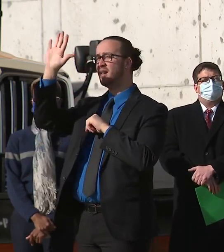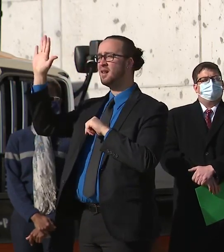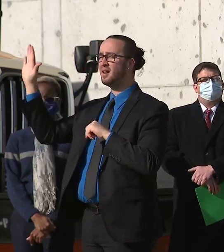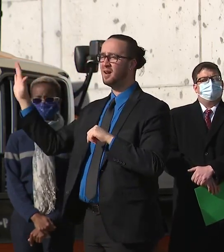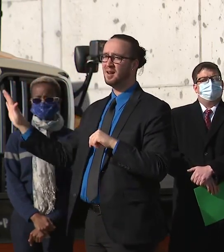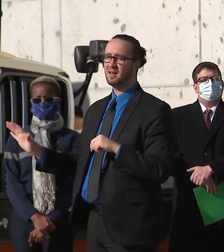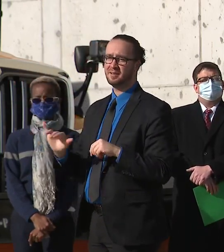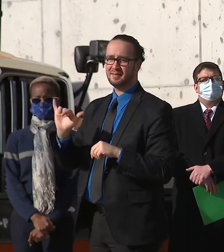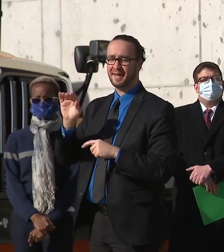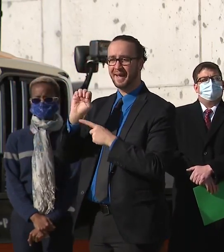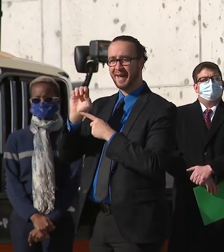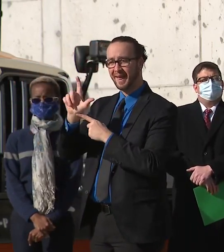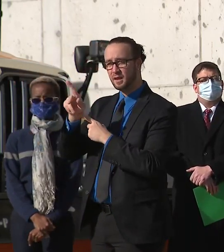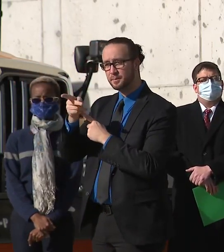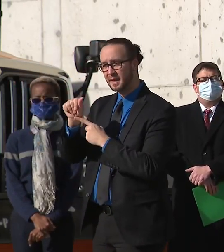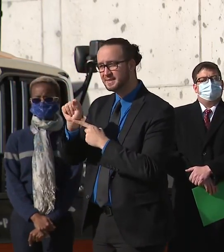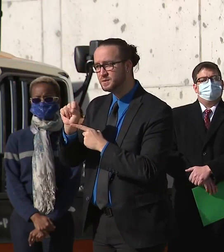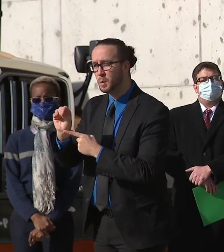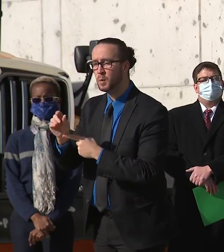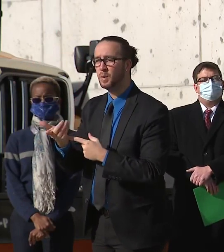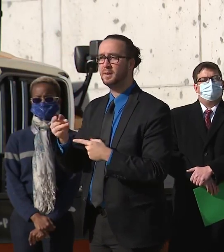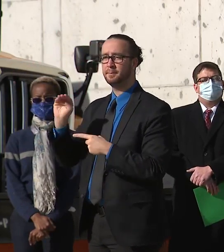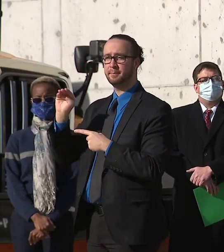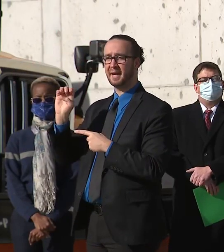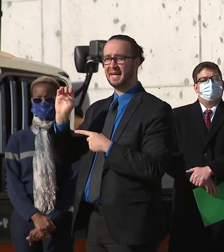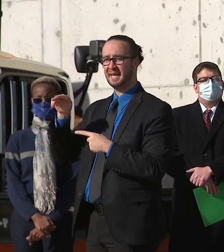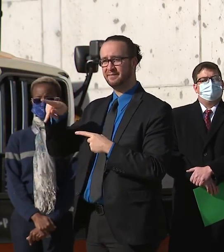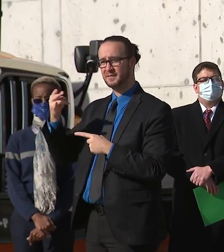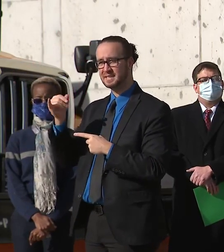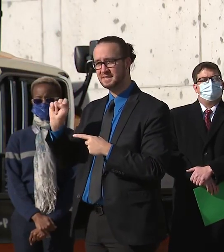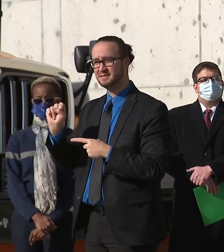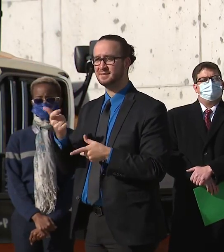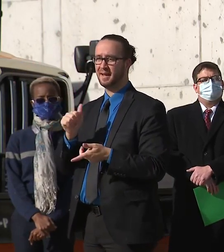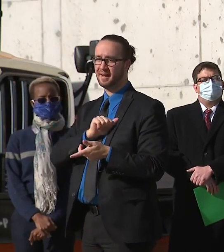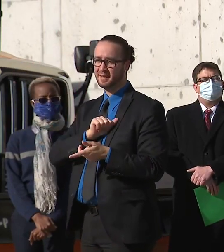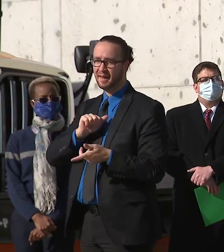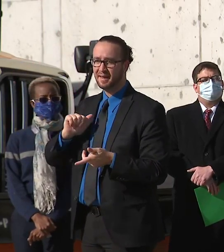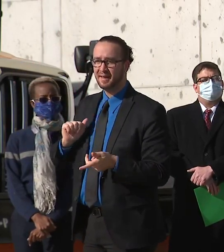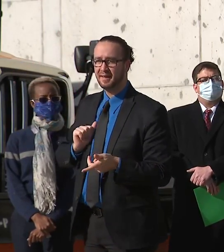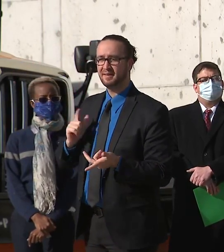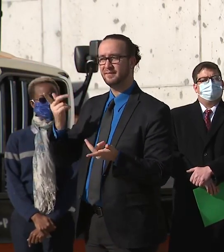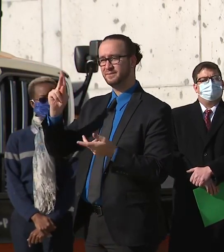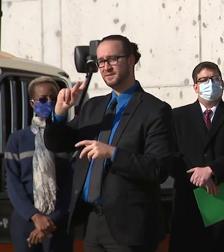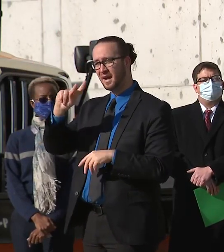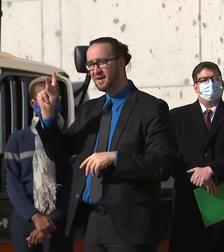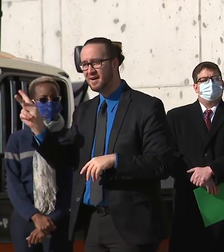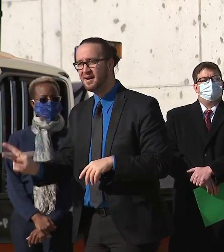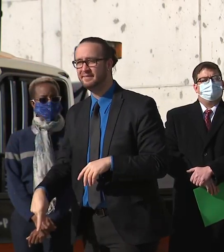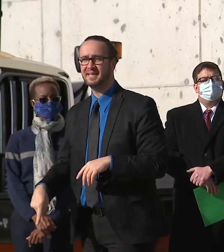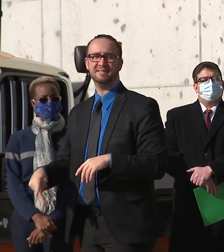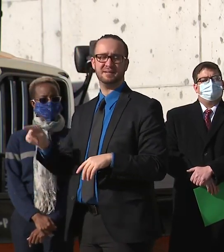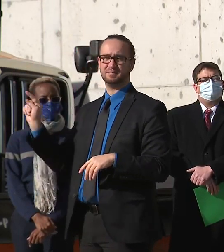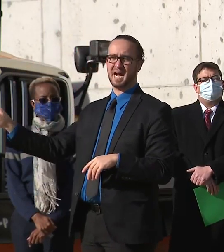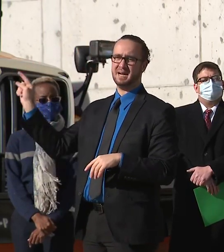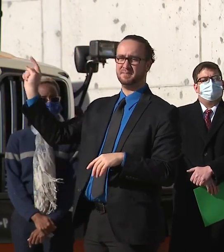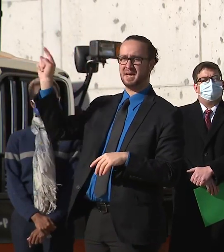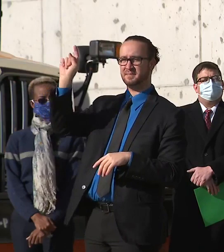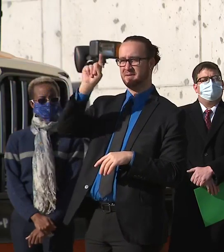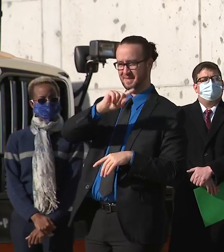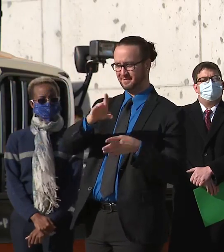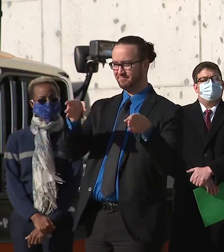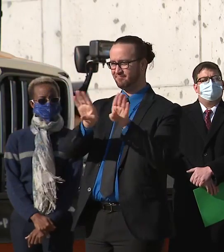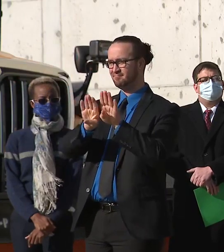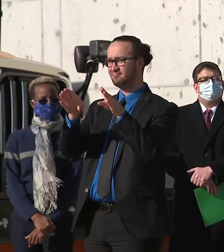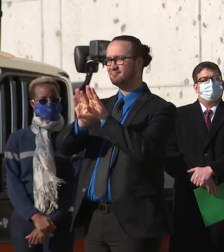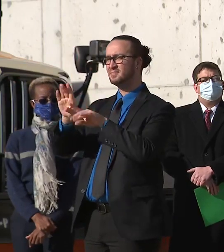neighbors to the north in Philadelphia. Over the next several weeks, we will take the necessary steps to ensure that we